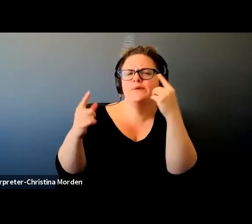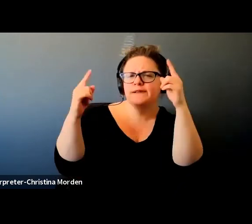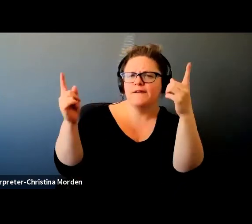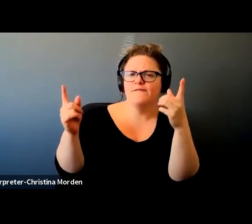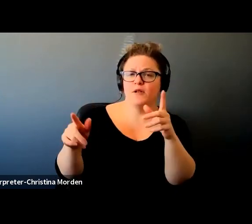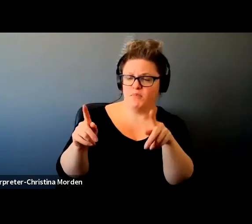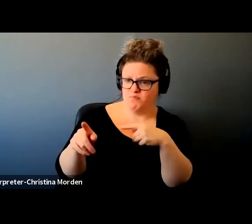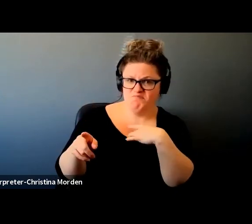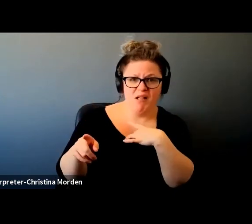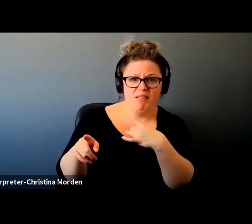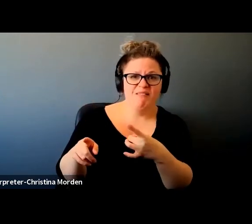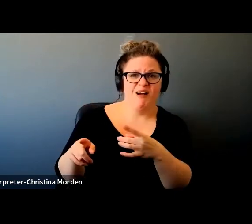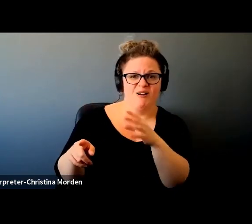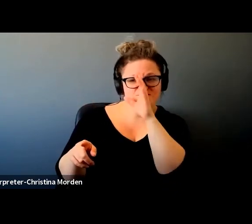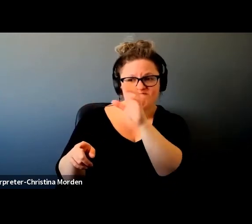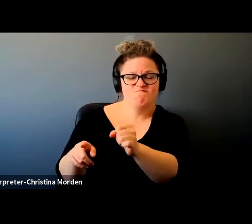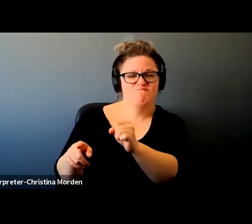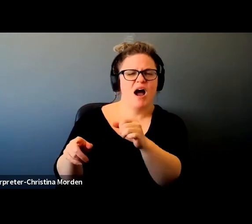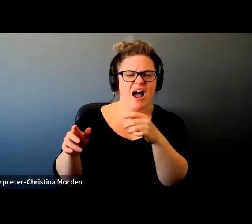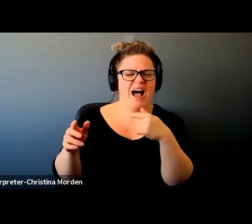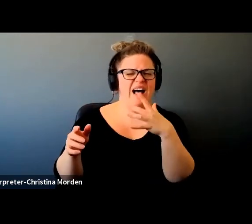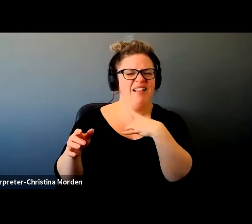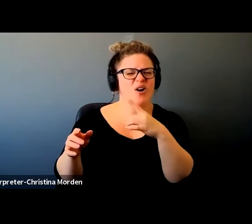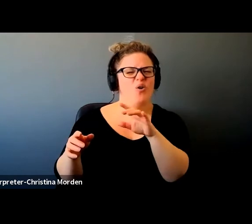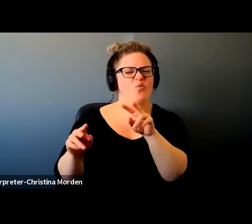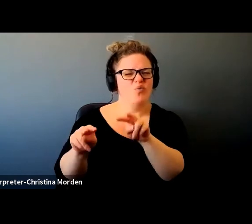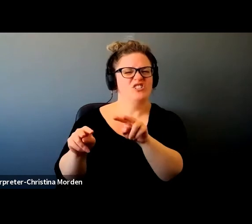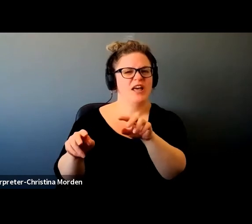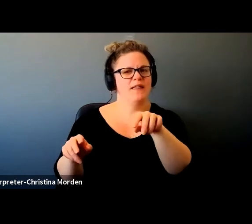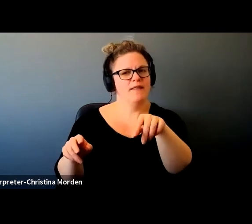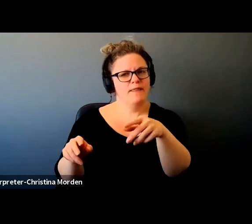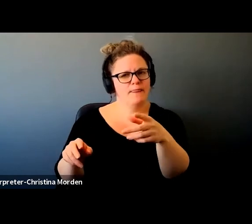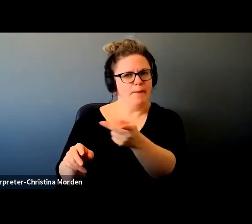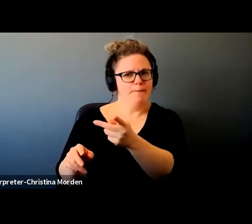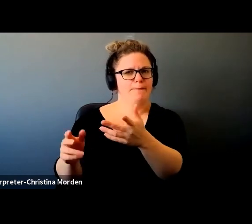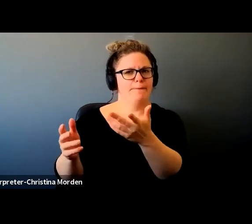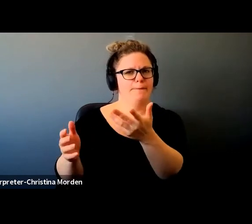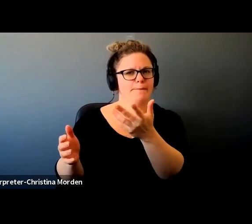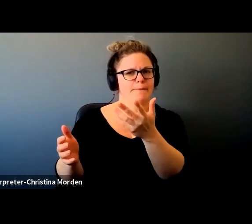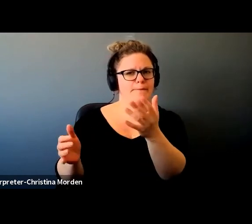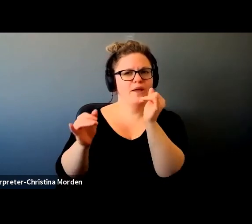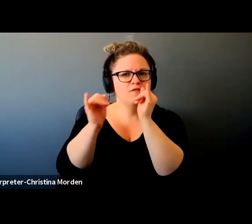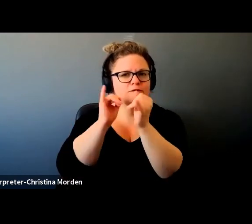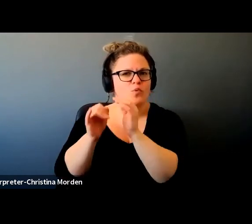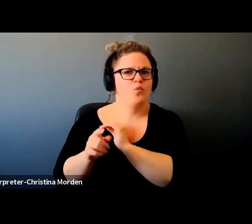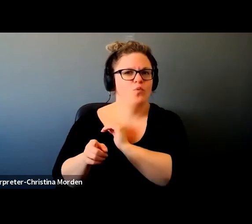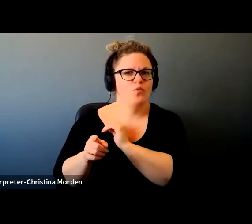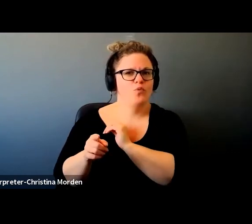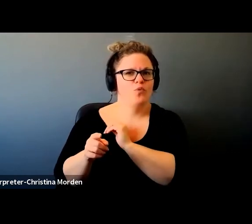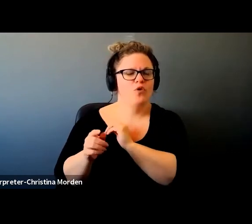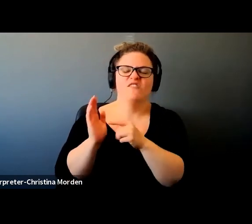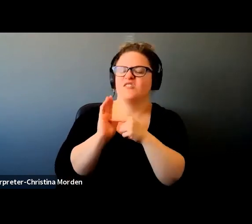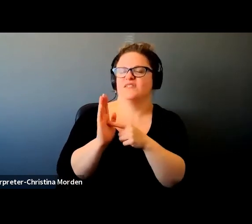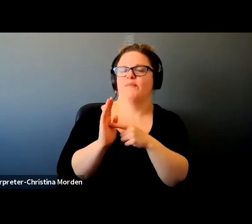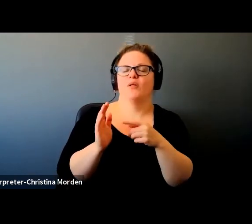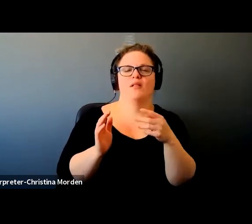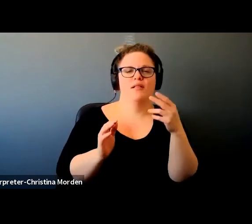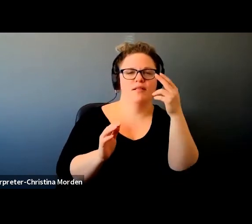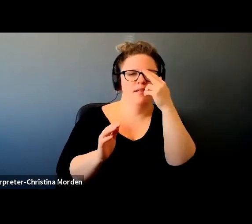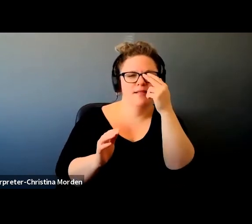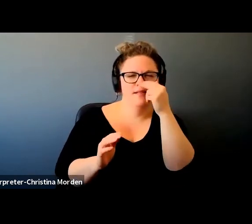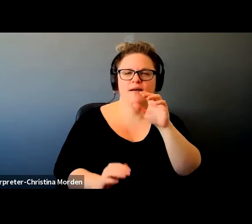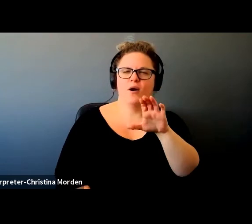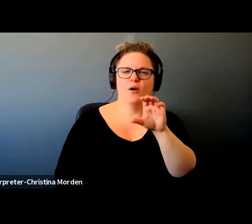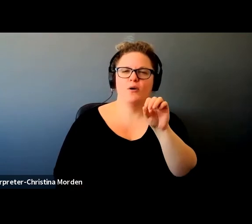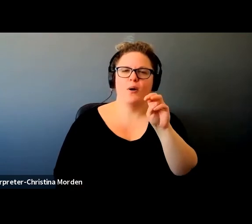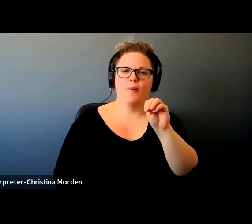are interesting, that just to hear their stories of where they are. I listen to a lot of stand-up comedians because